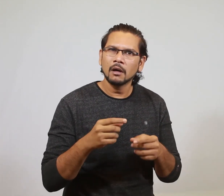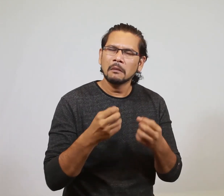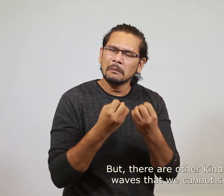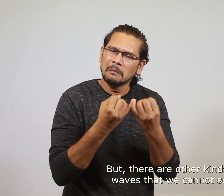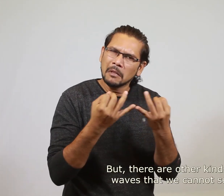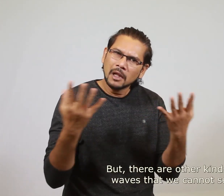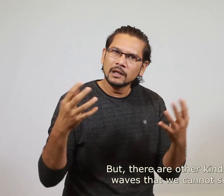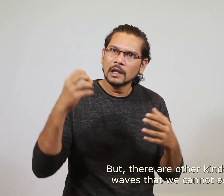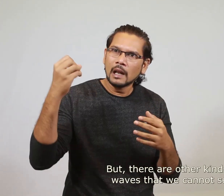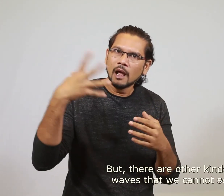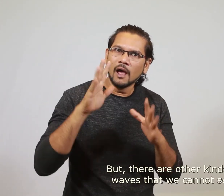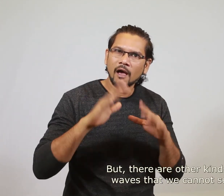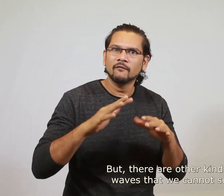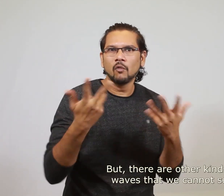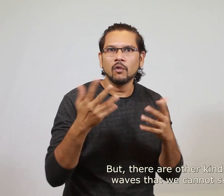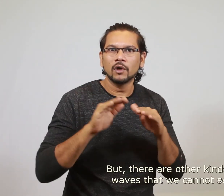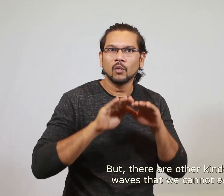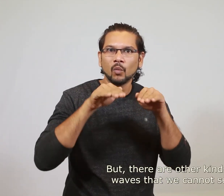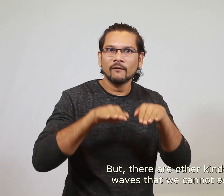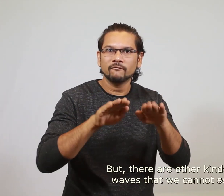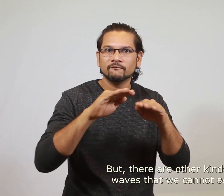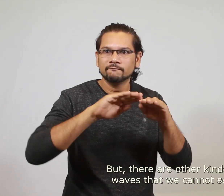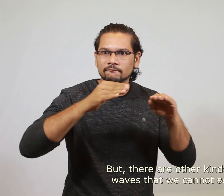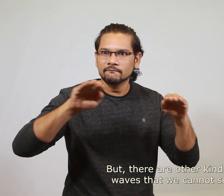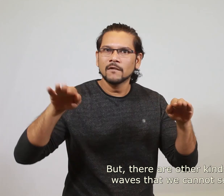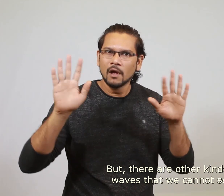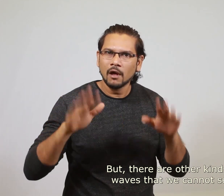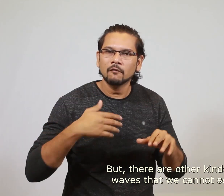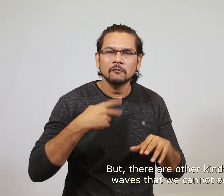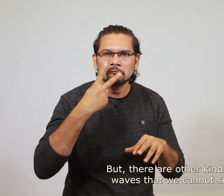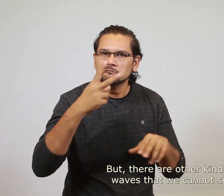But there are other kinds of waves that we cannot see.